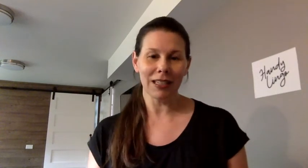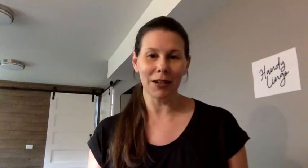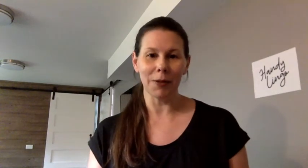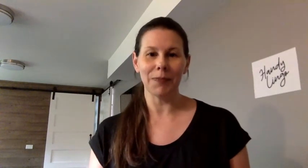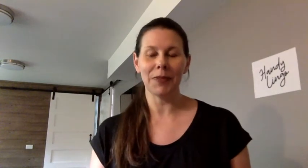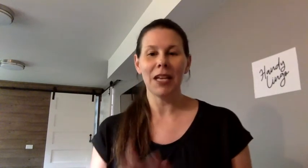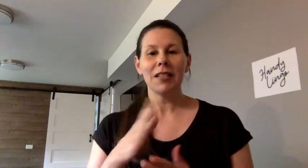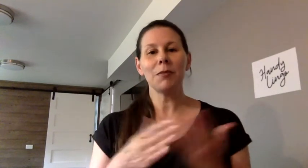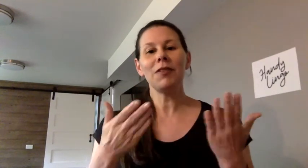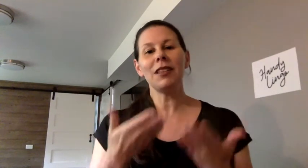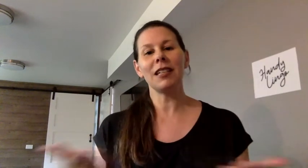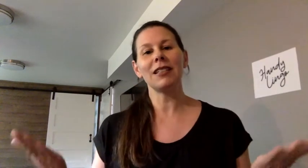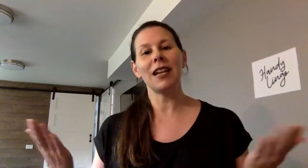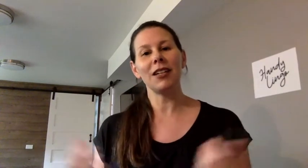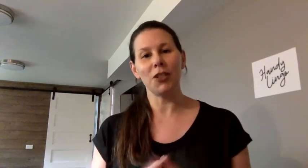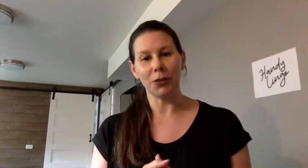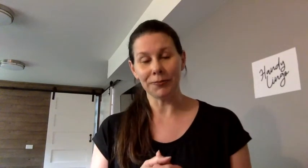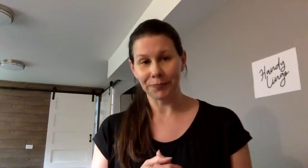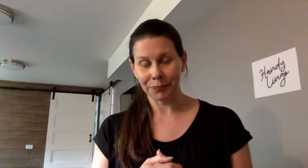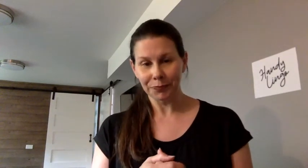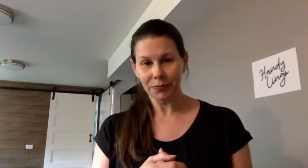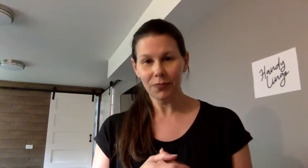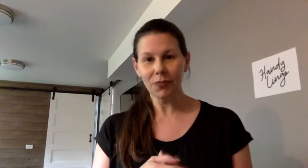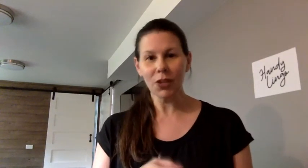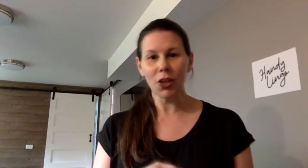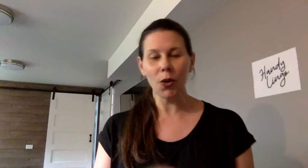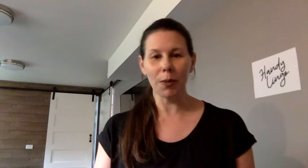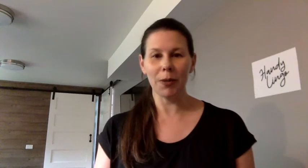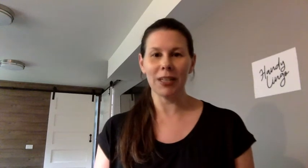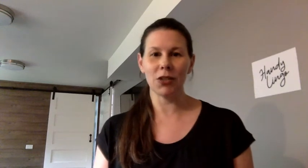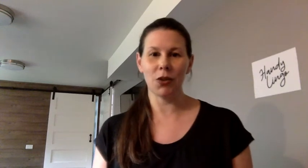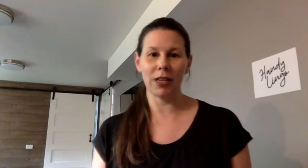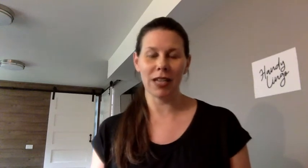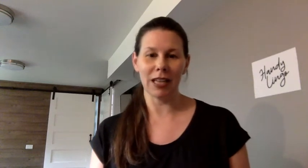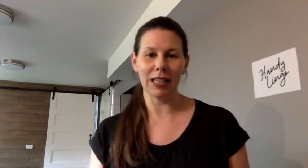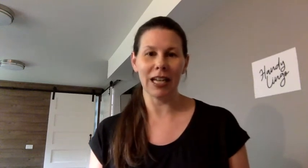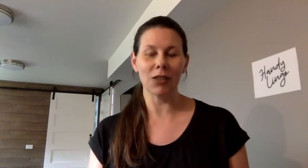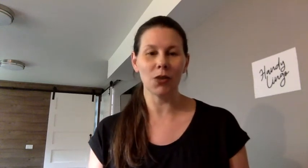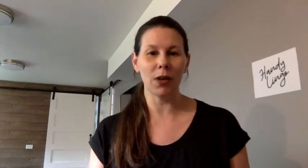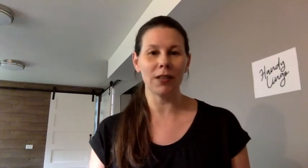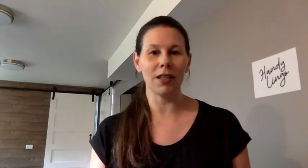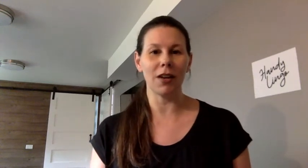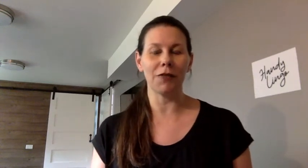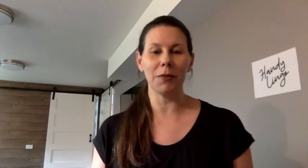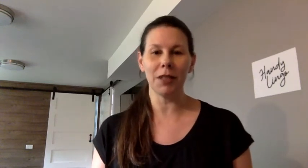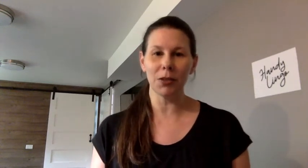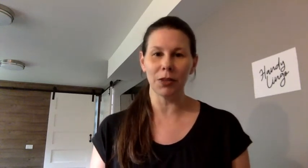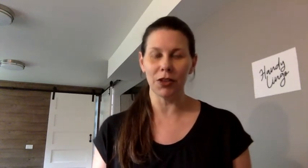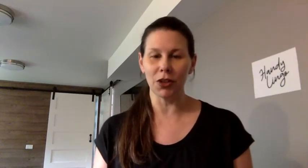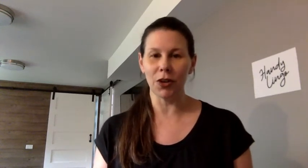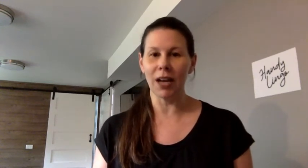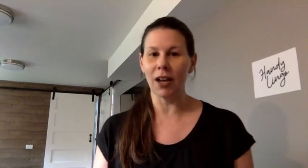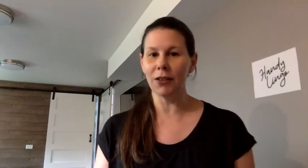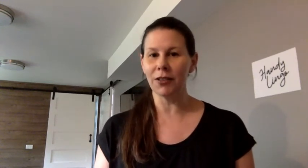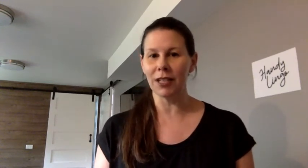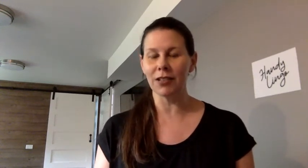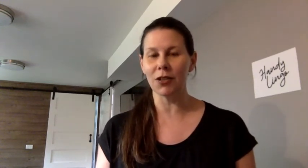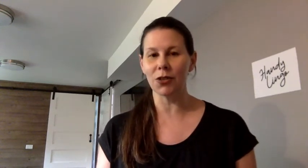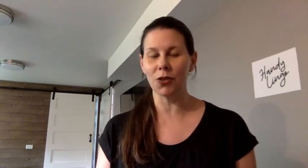Lingo. Some of the things that I do incorporate storytelling and stories that are familiar with you, and other things are stories